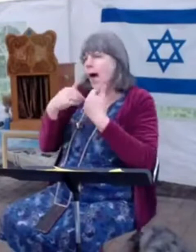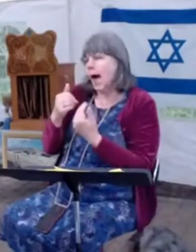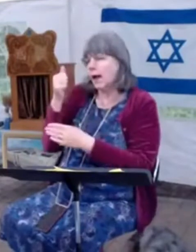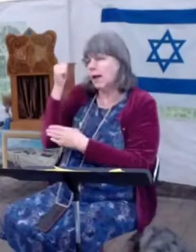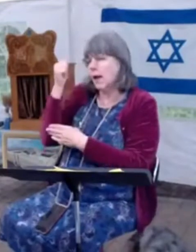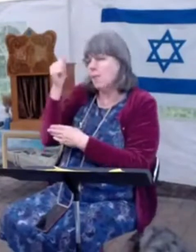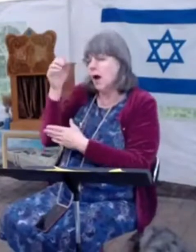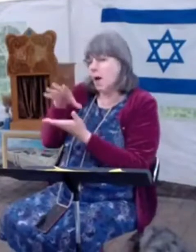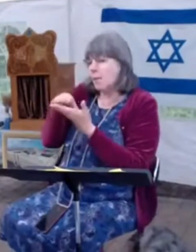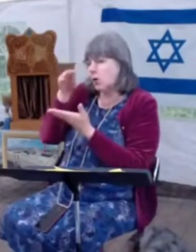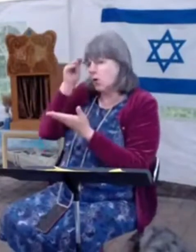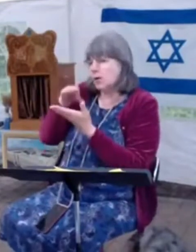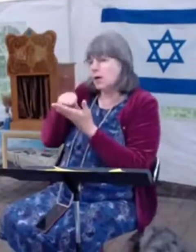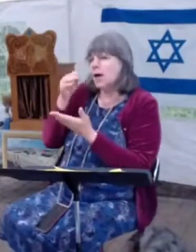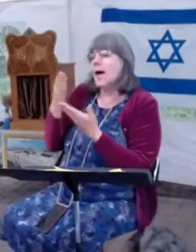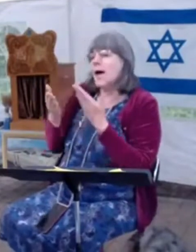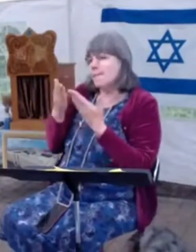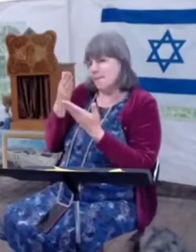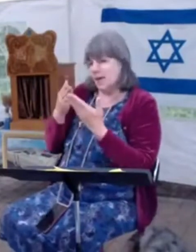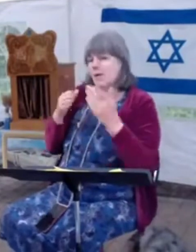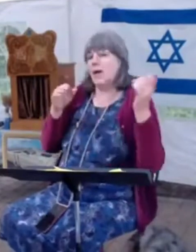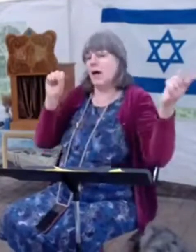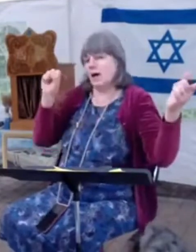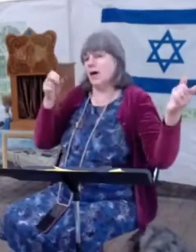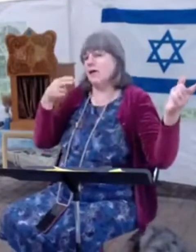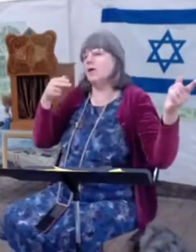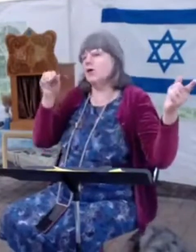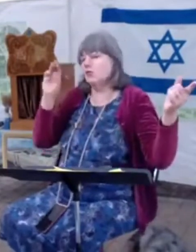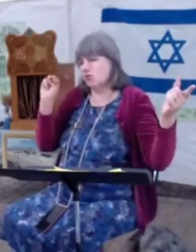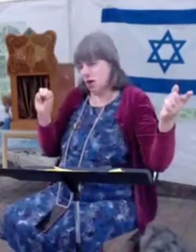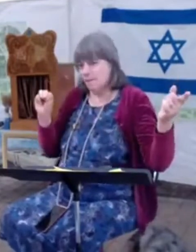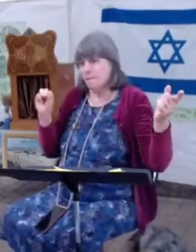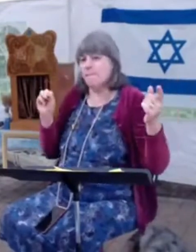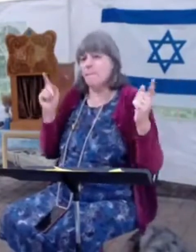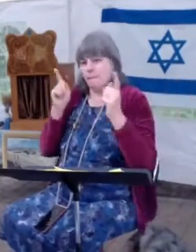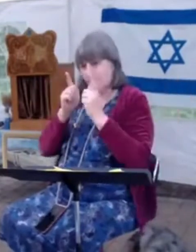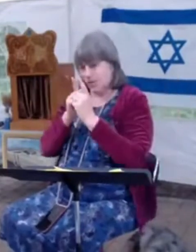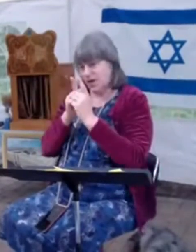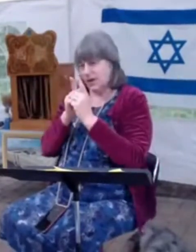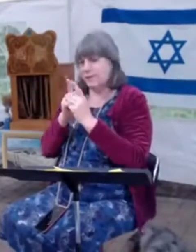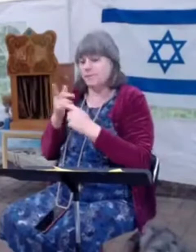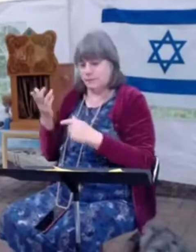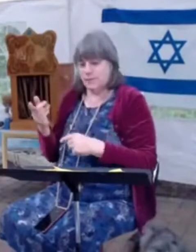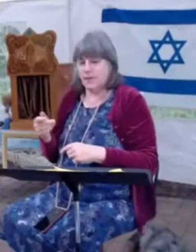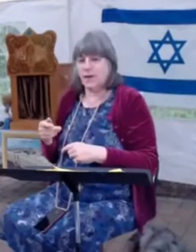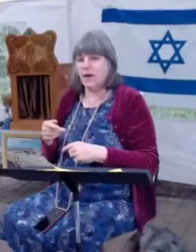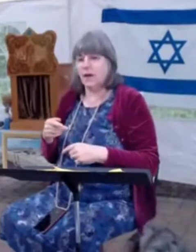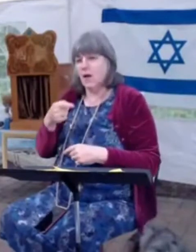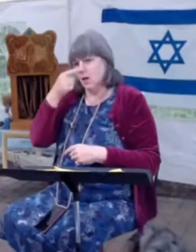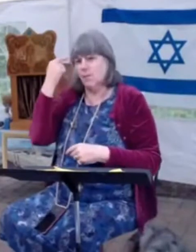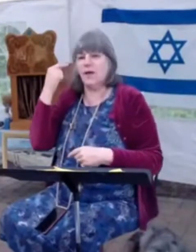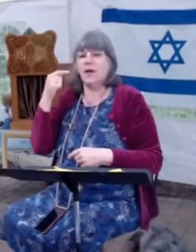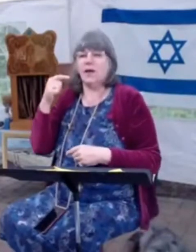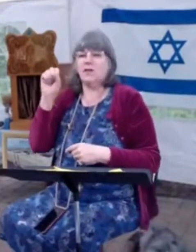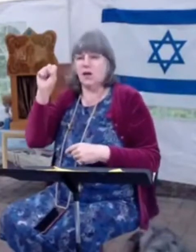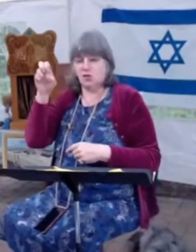promise of a restoration of humanity, which was, by you all the families of the earth will be